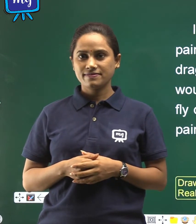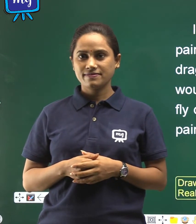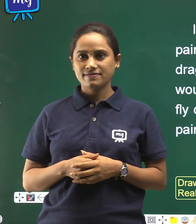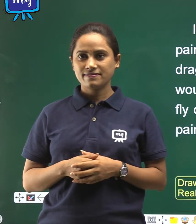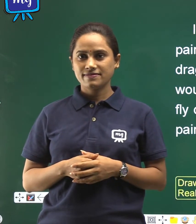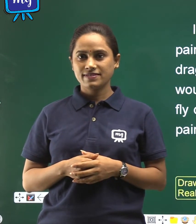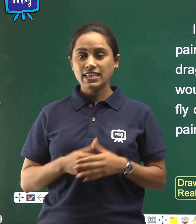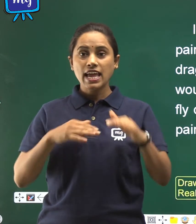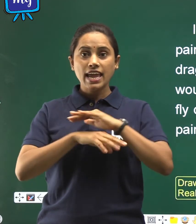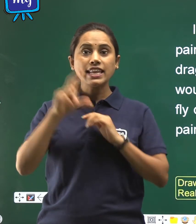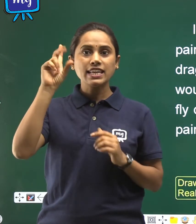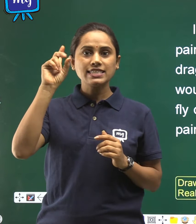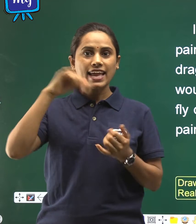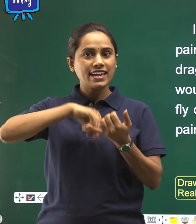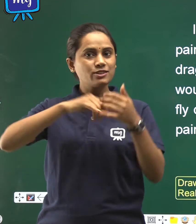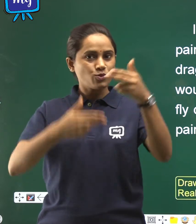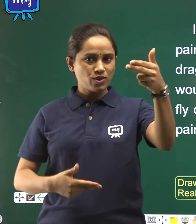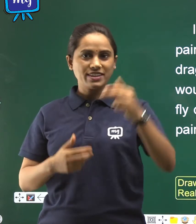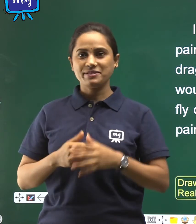In second story,